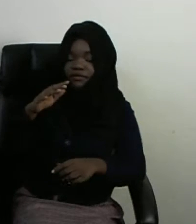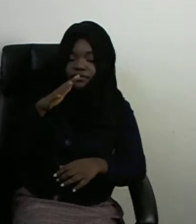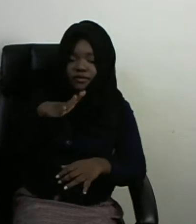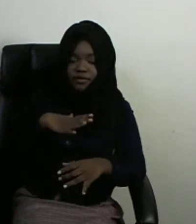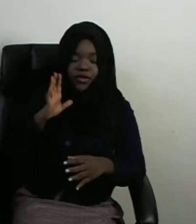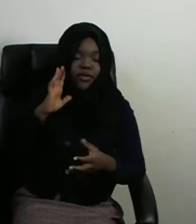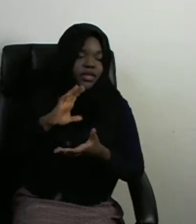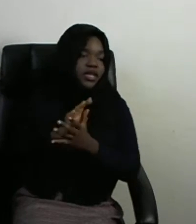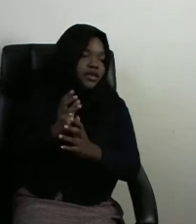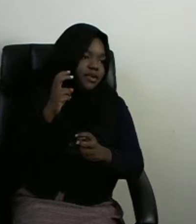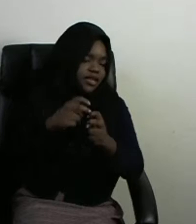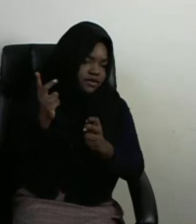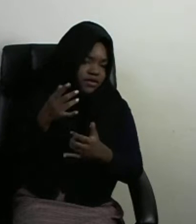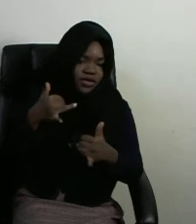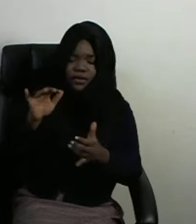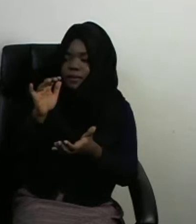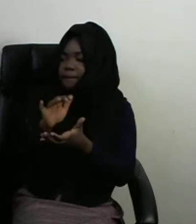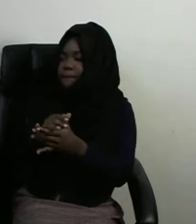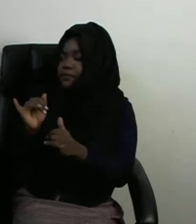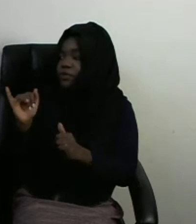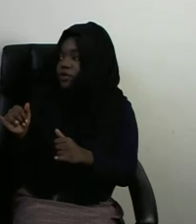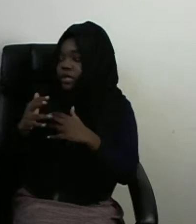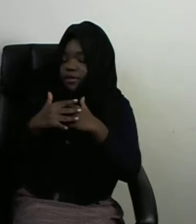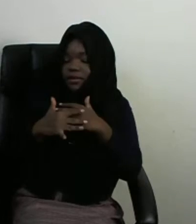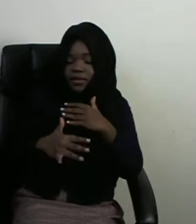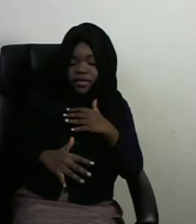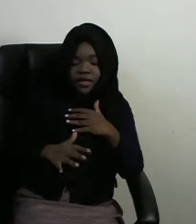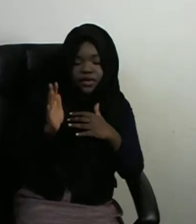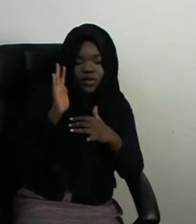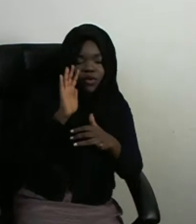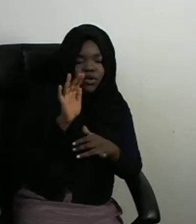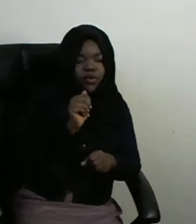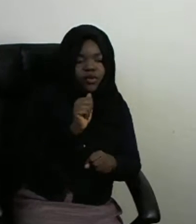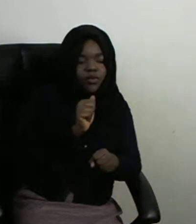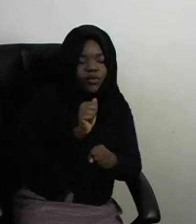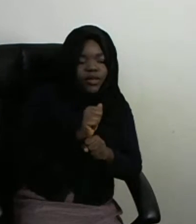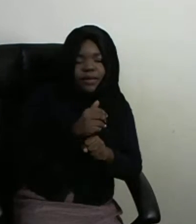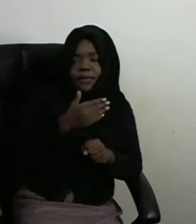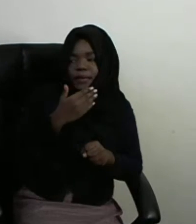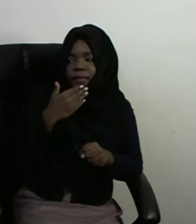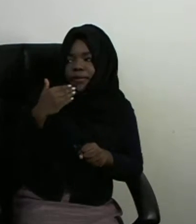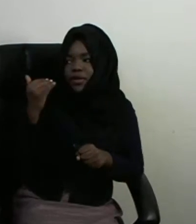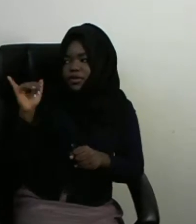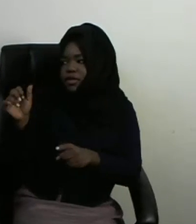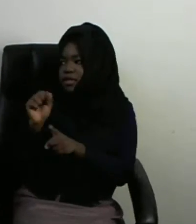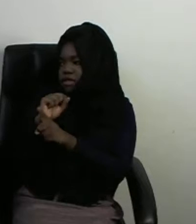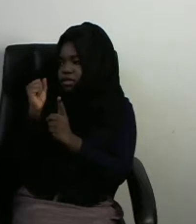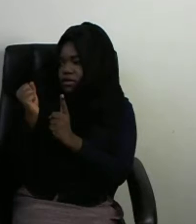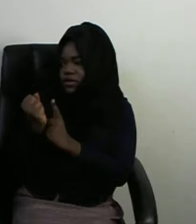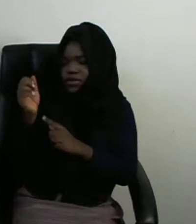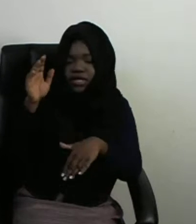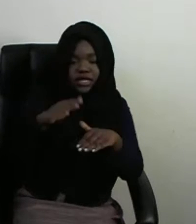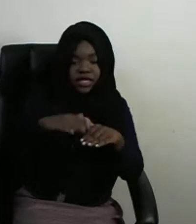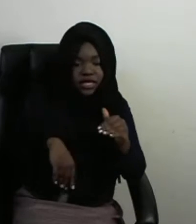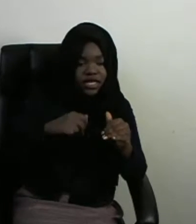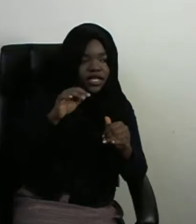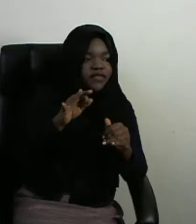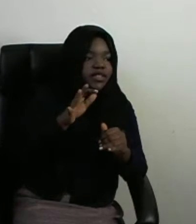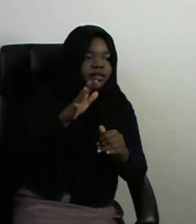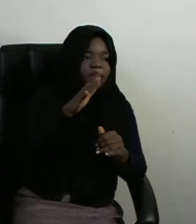difficult. So the blood is going to work better in this case than if it is